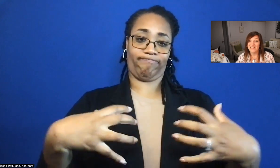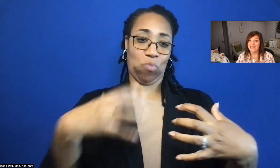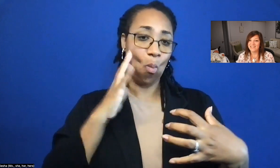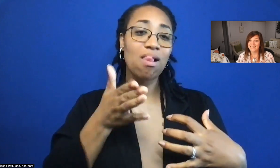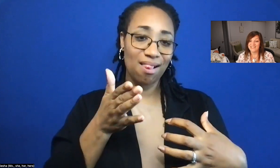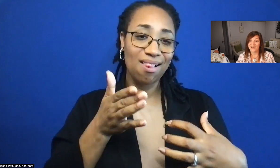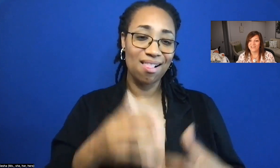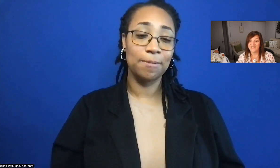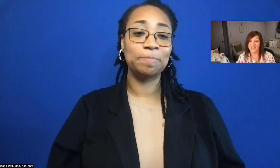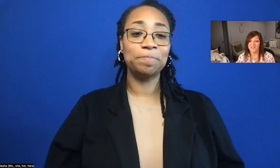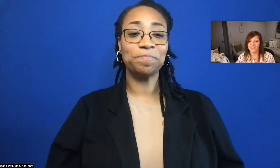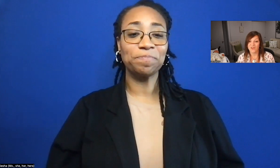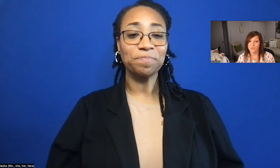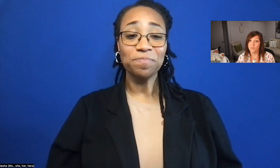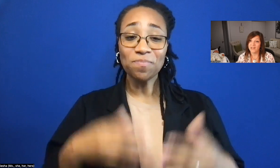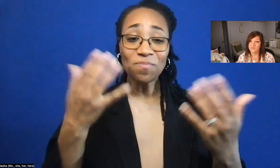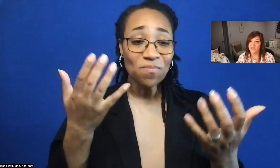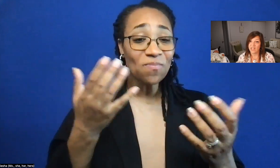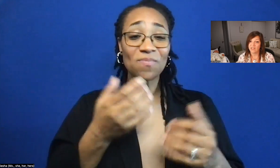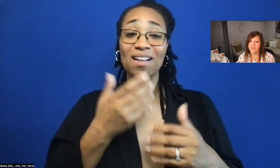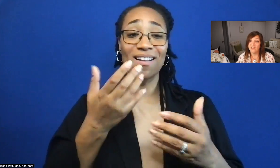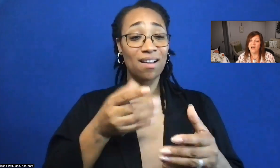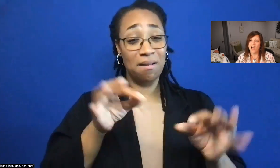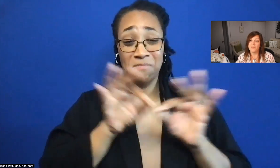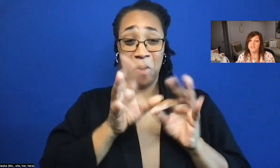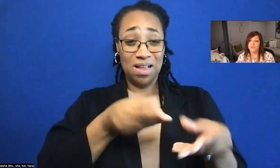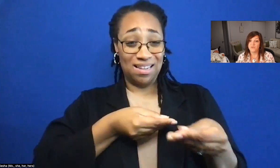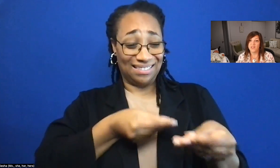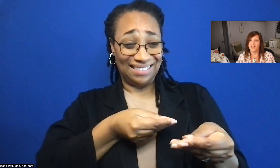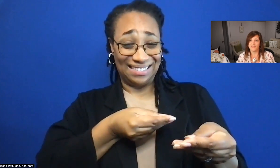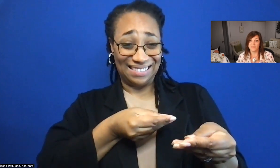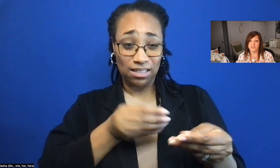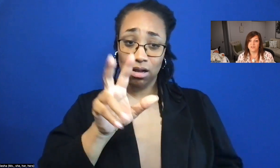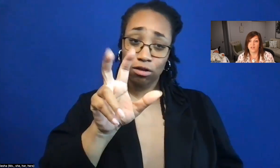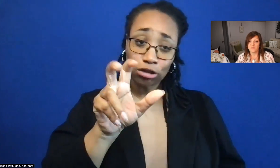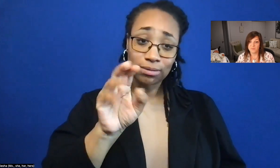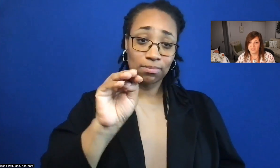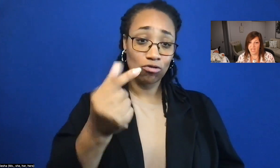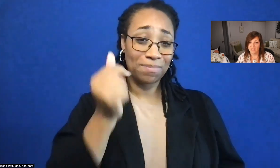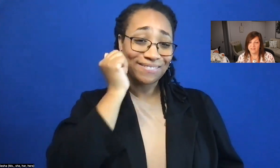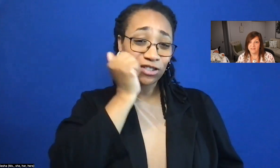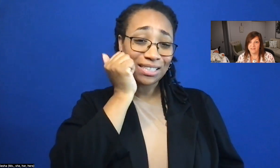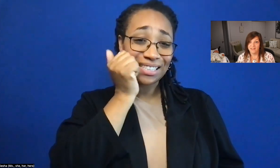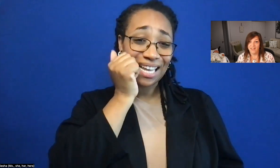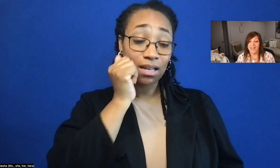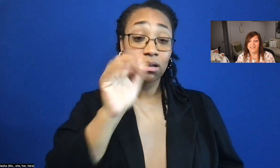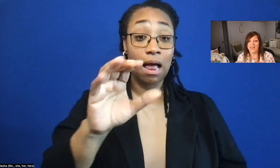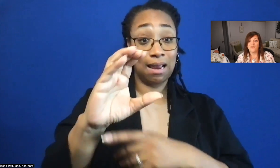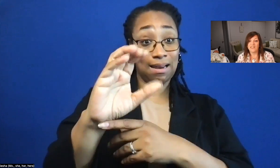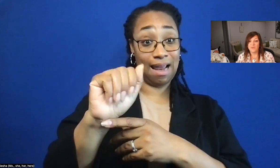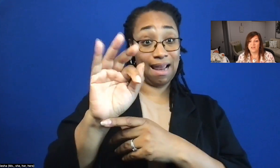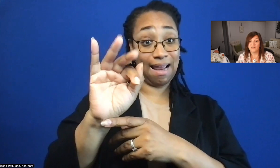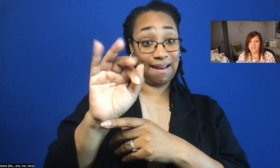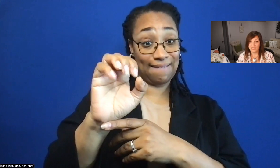Caffeine is considered safe to drink while breastfeeding, up to 300 milligrams per day.